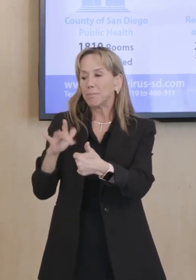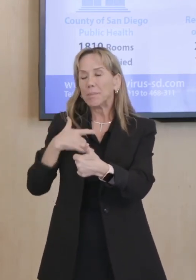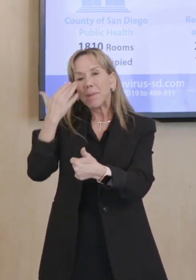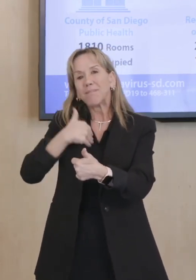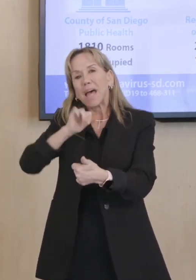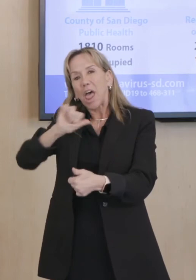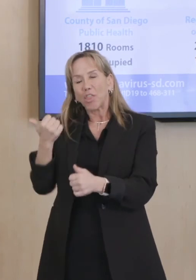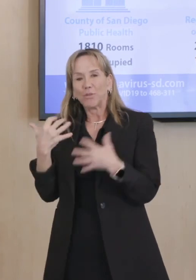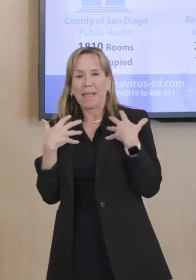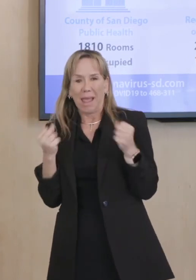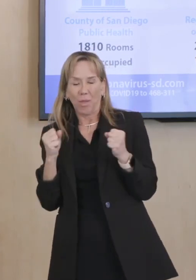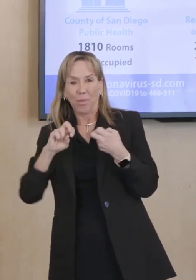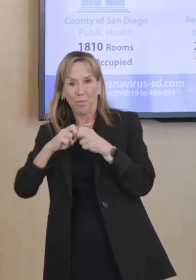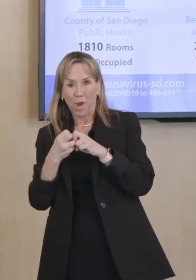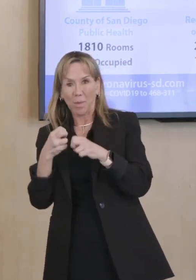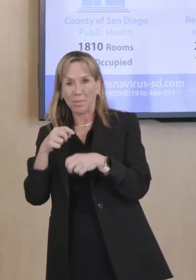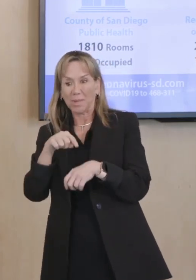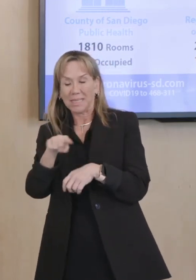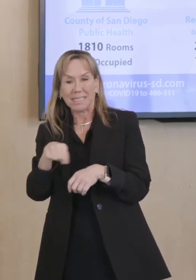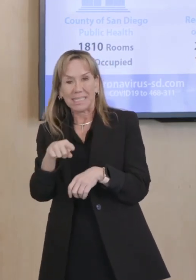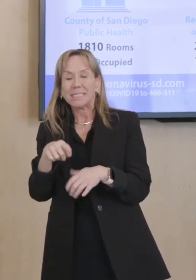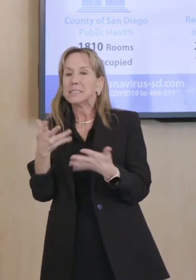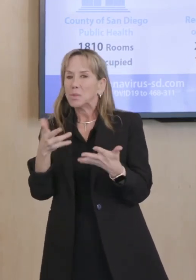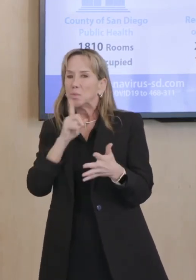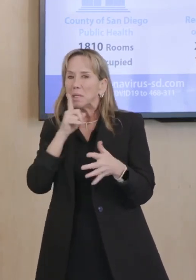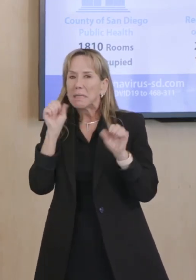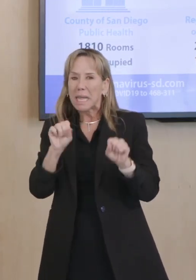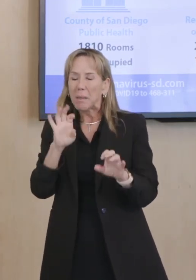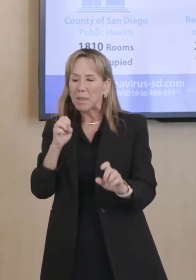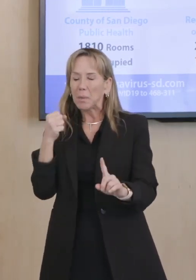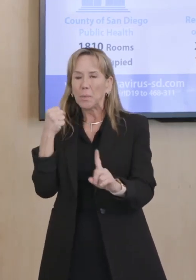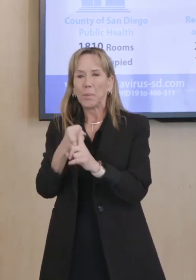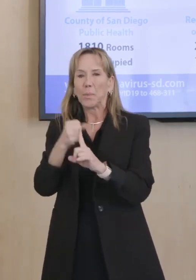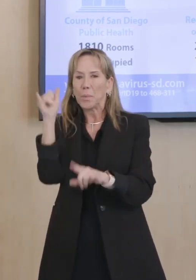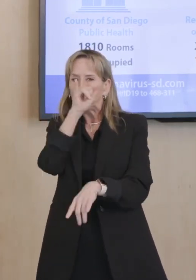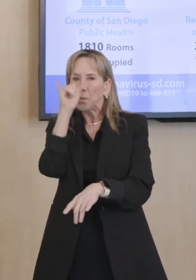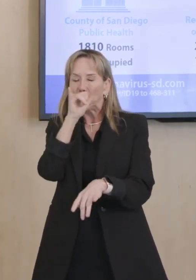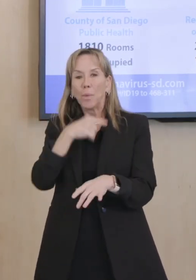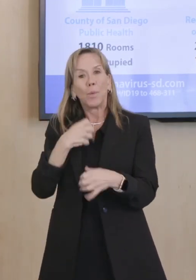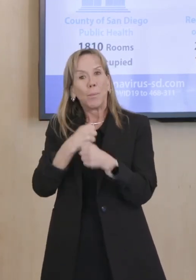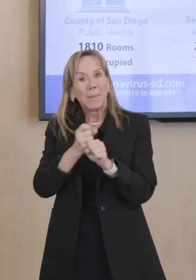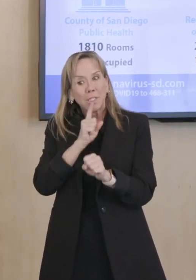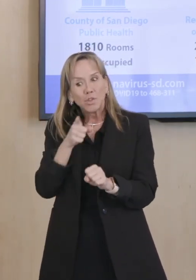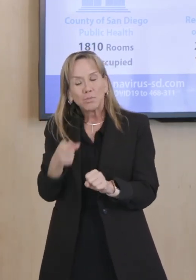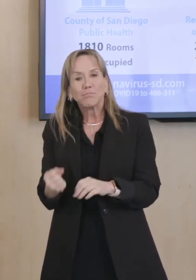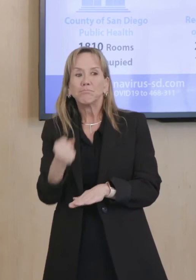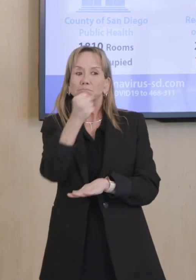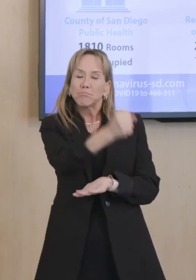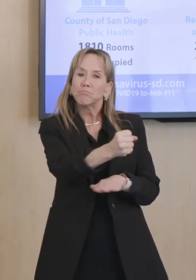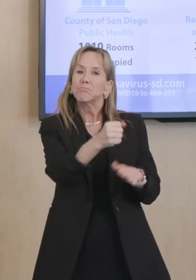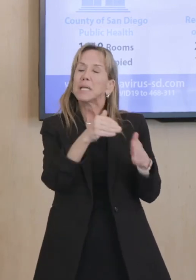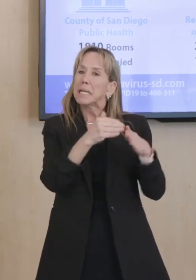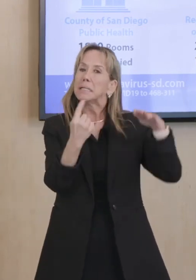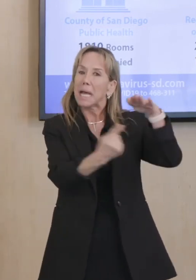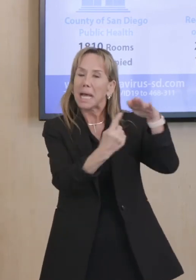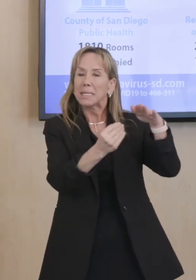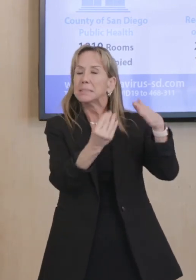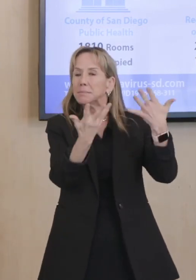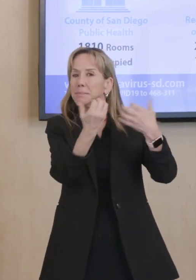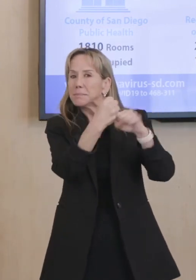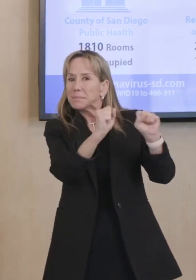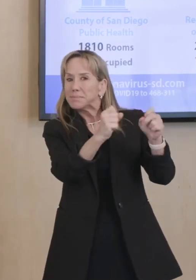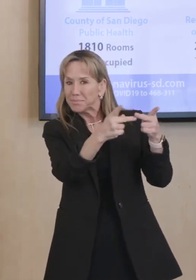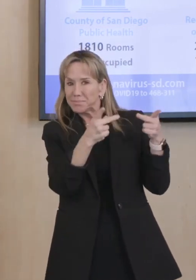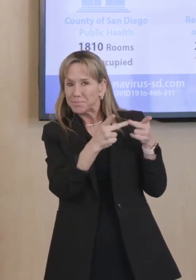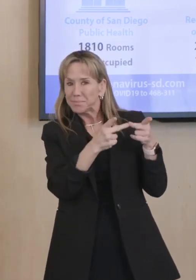condition. These are individuals who would be most negatively impacted, and we want to make sure that they are in an isolation in a non-congregate care setting.